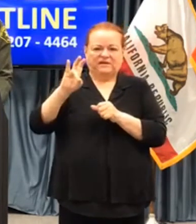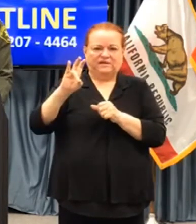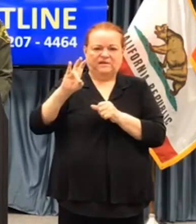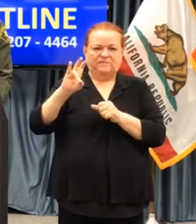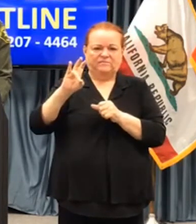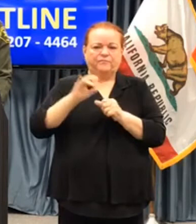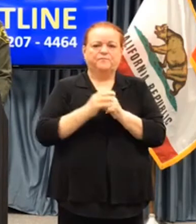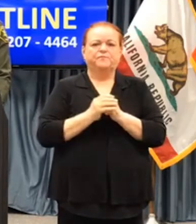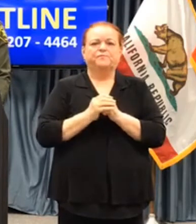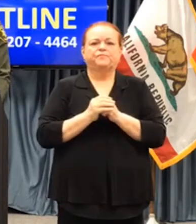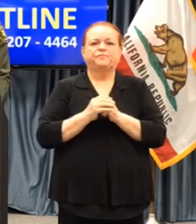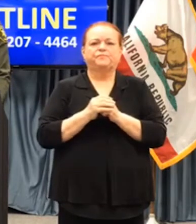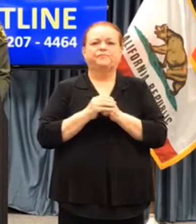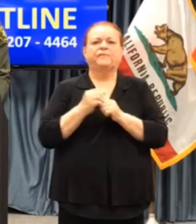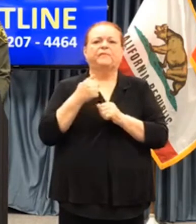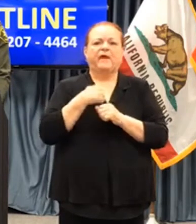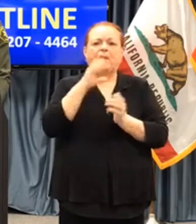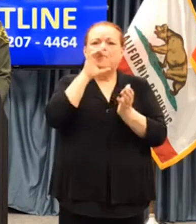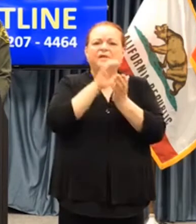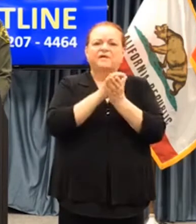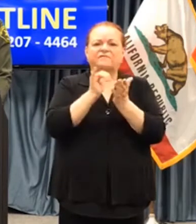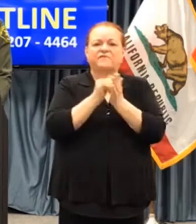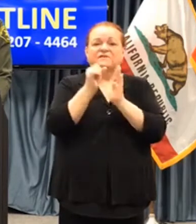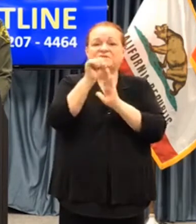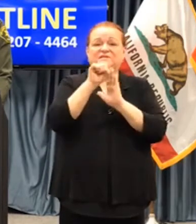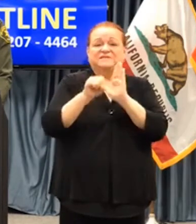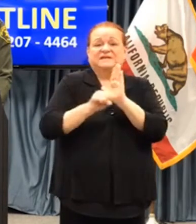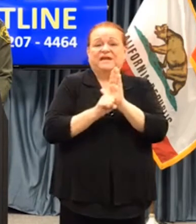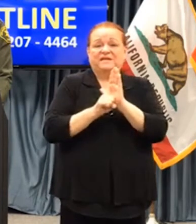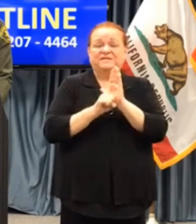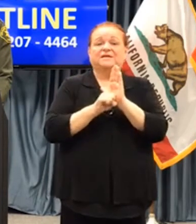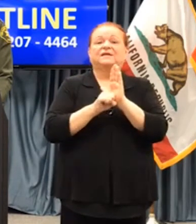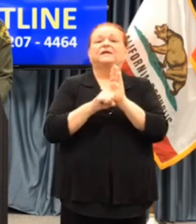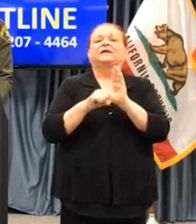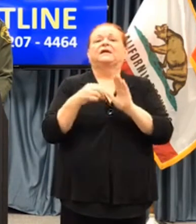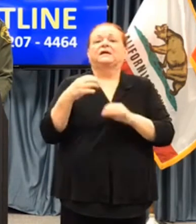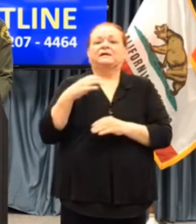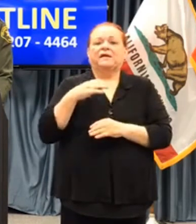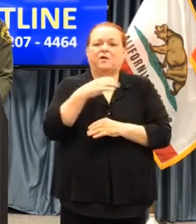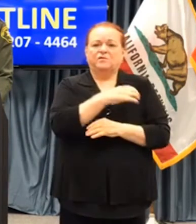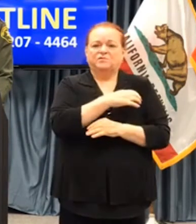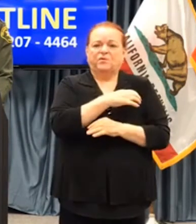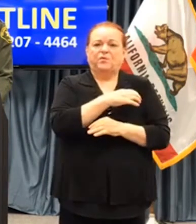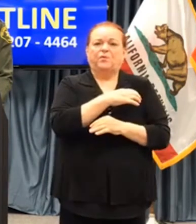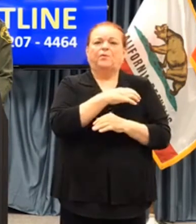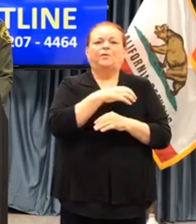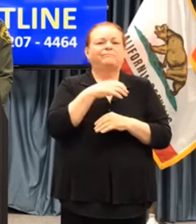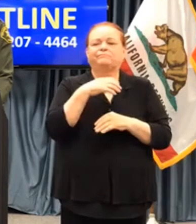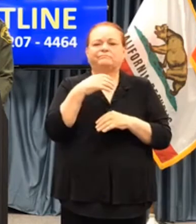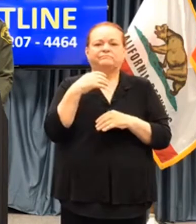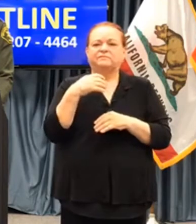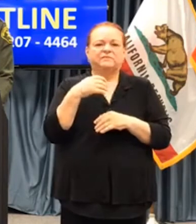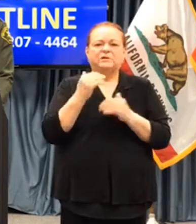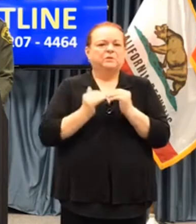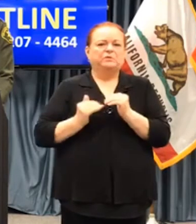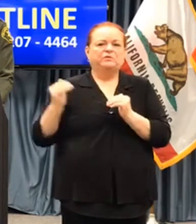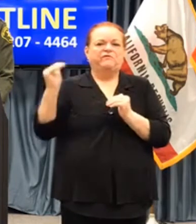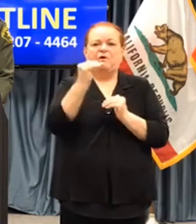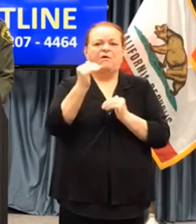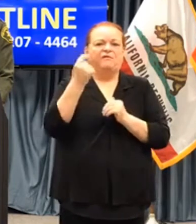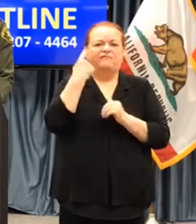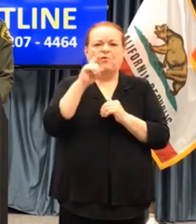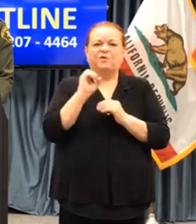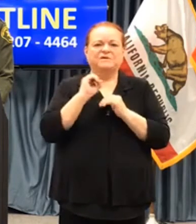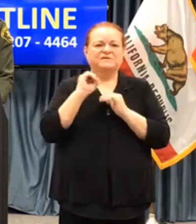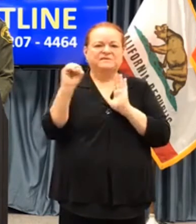believe the State Judicial Council went too far in their recent order of 0 bail or no bail for misdemeanors and almost